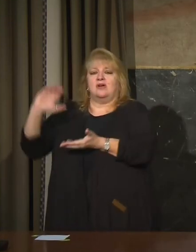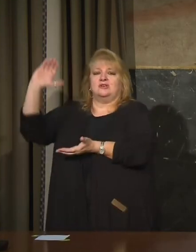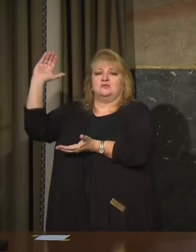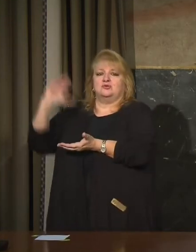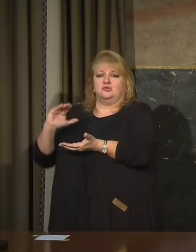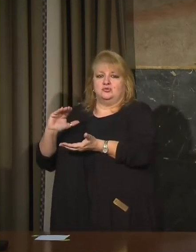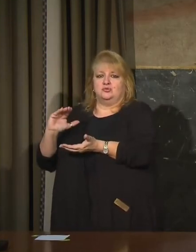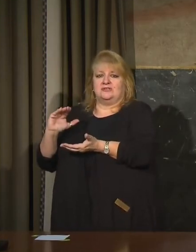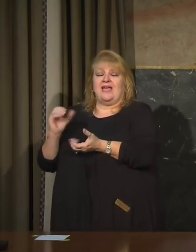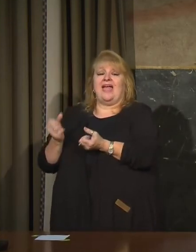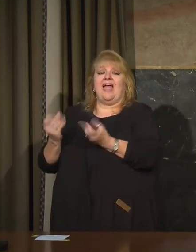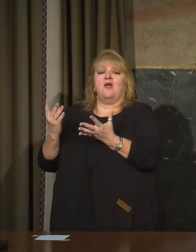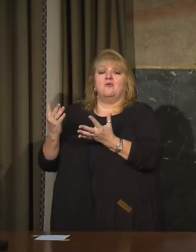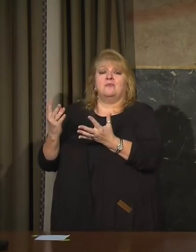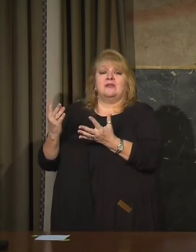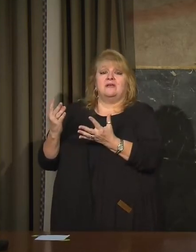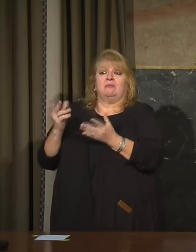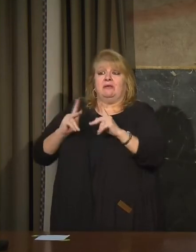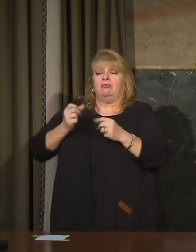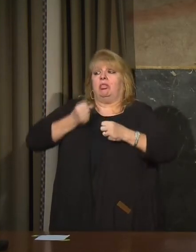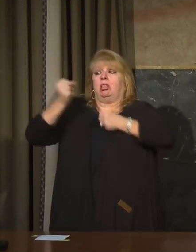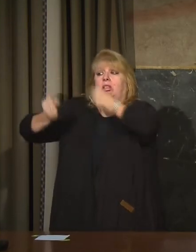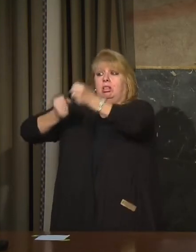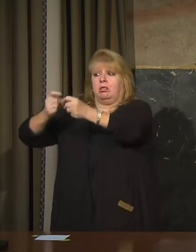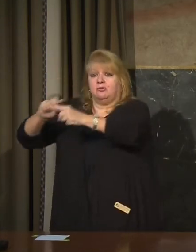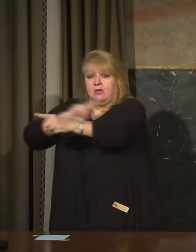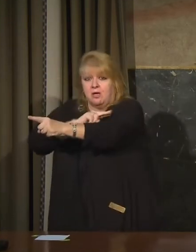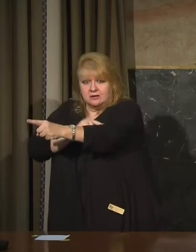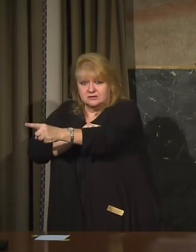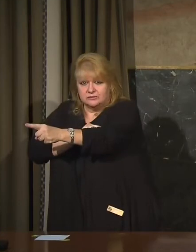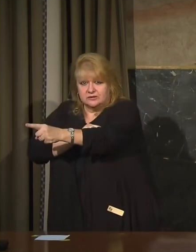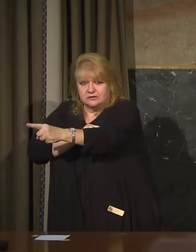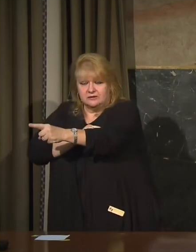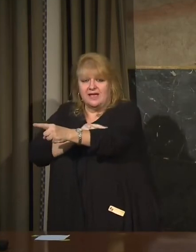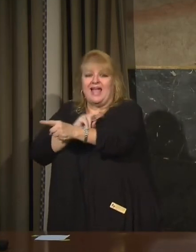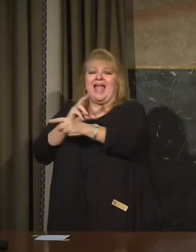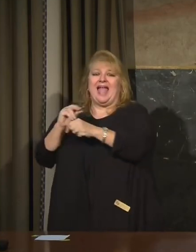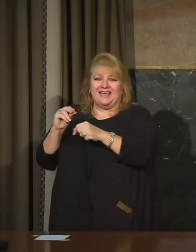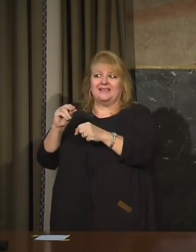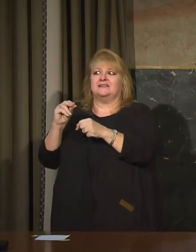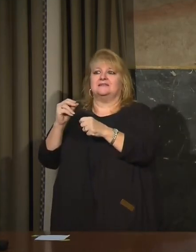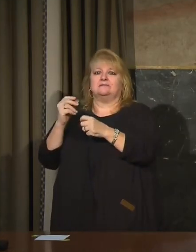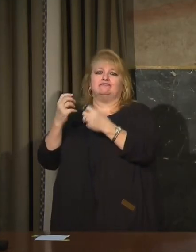and staff that are required, and making sure that we're saving lives as well.